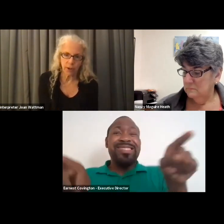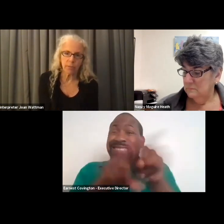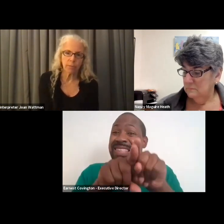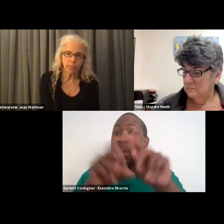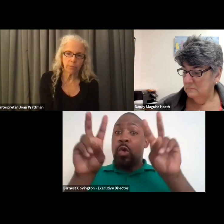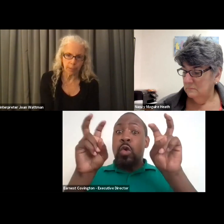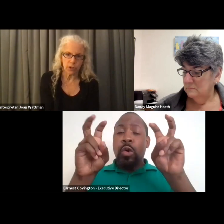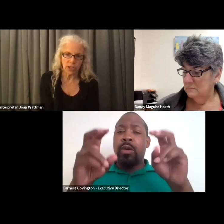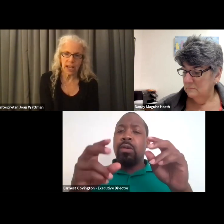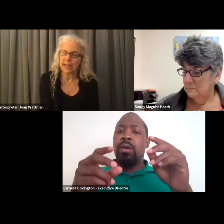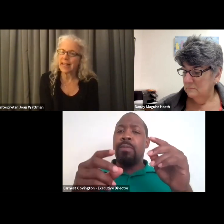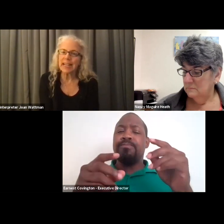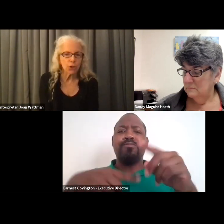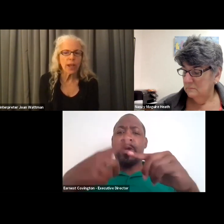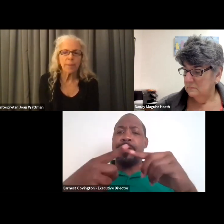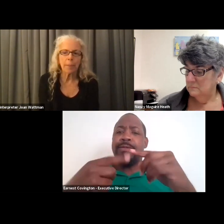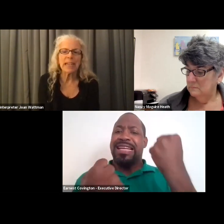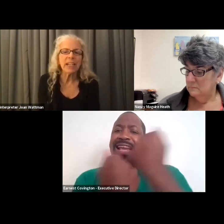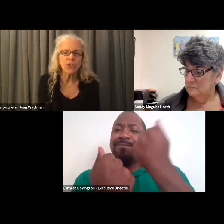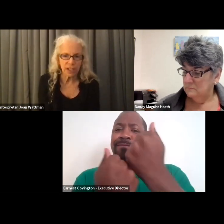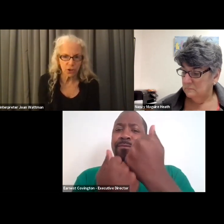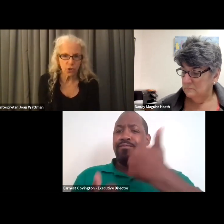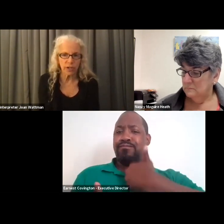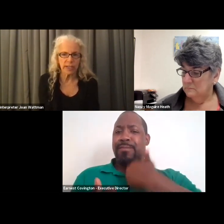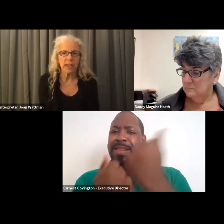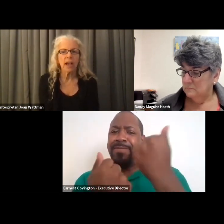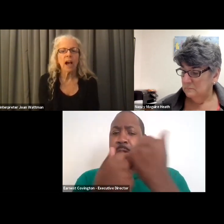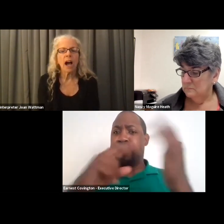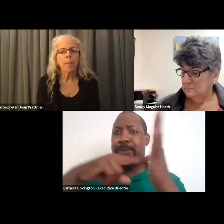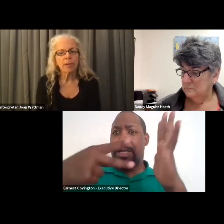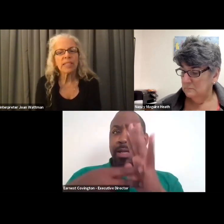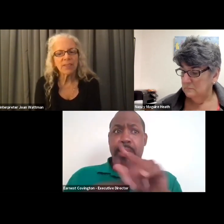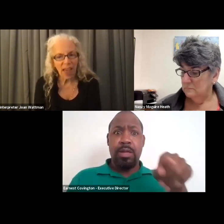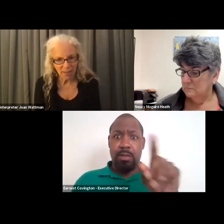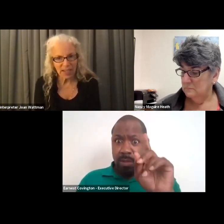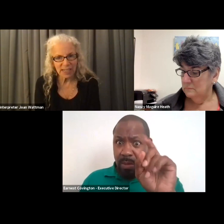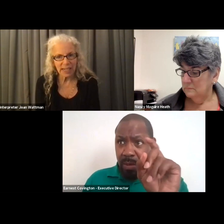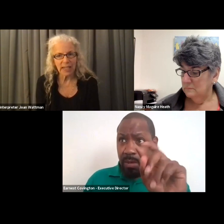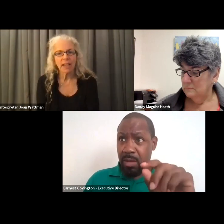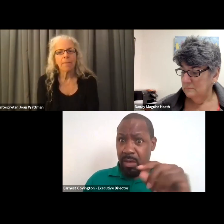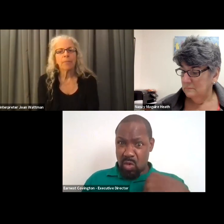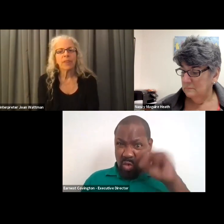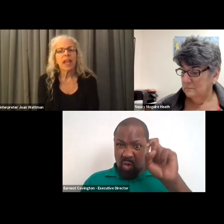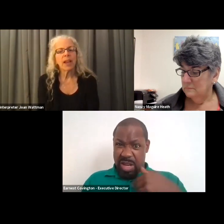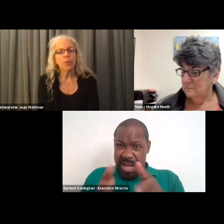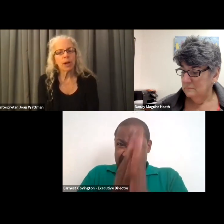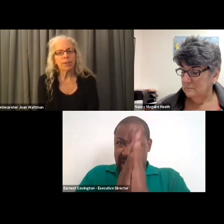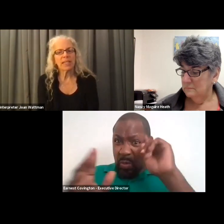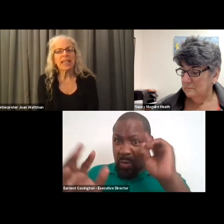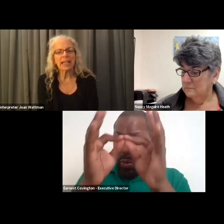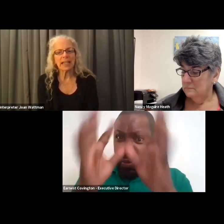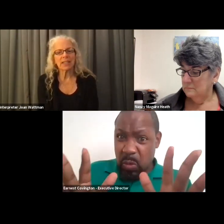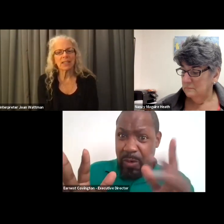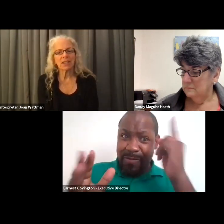hard of hearing members. And the issue came up in each of their stories about self-advocacy. And what I